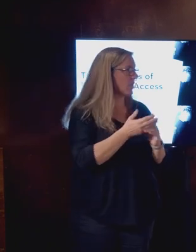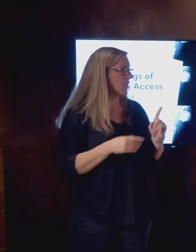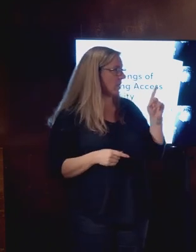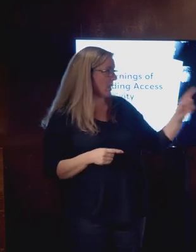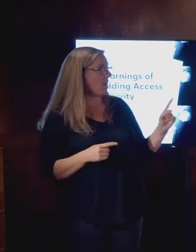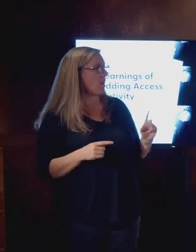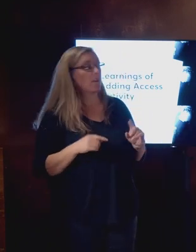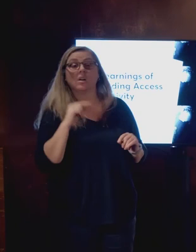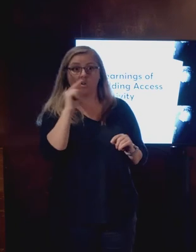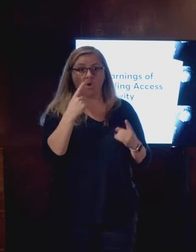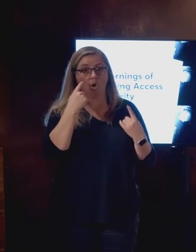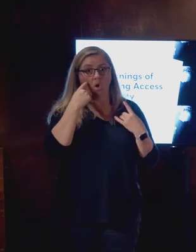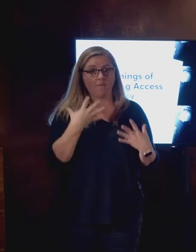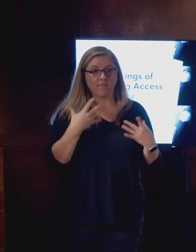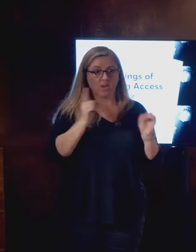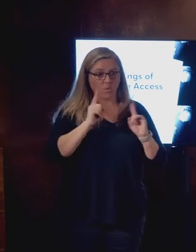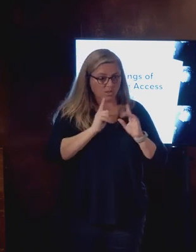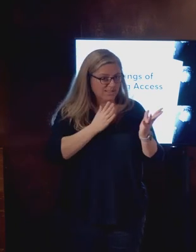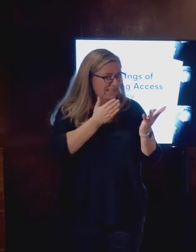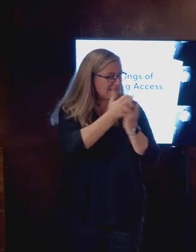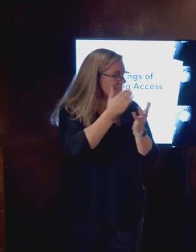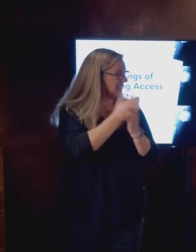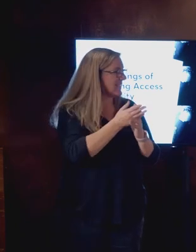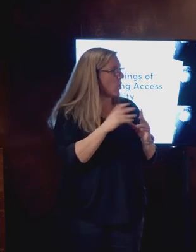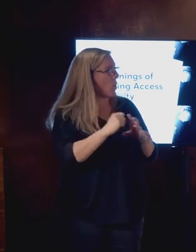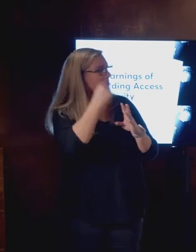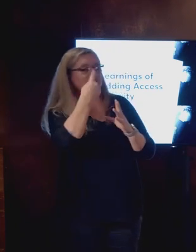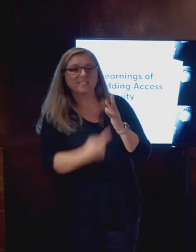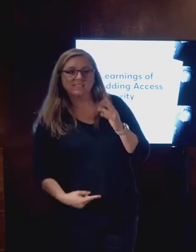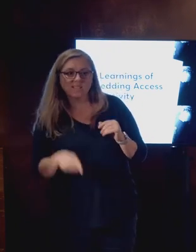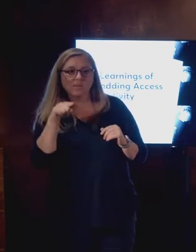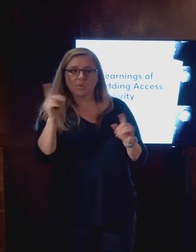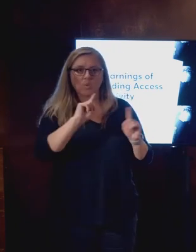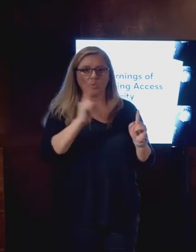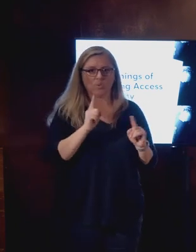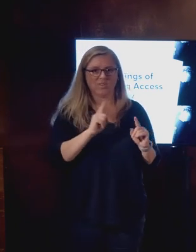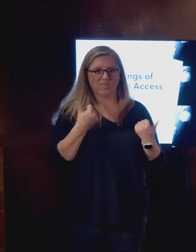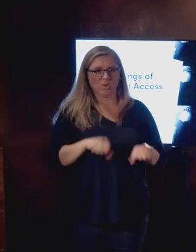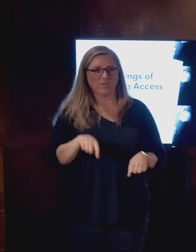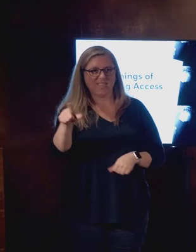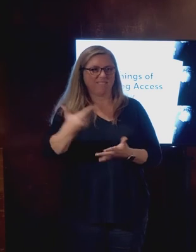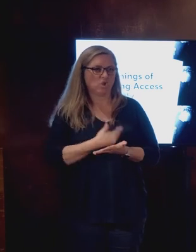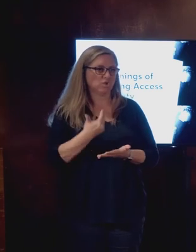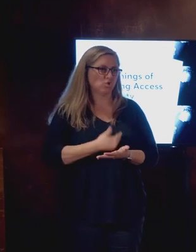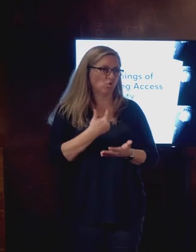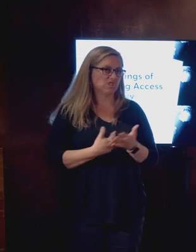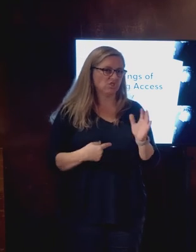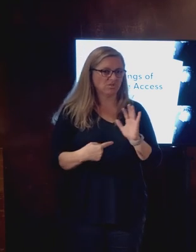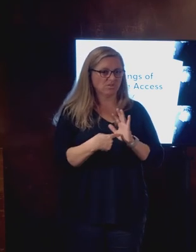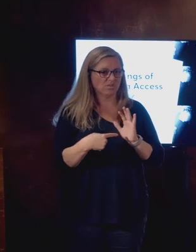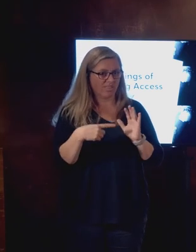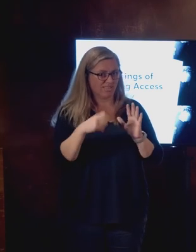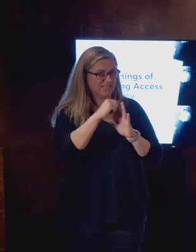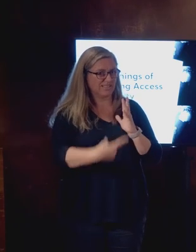case that accessibility is not very, or the, you know, the disabled toilets are used for storage, which is a pretty common story. Yeah. Things like